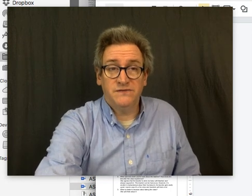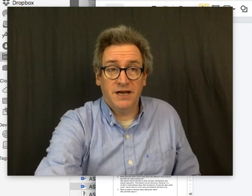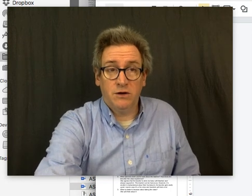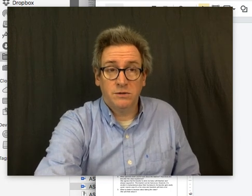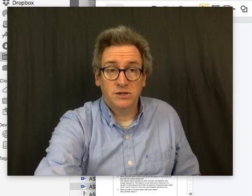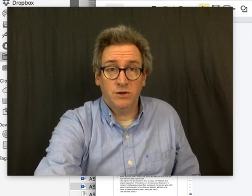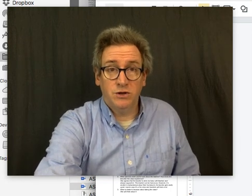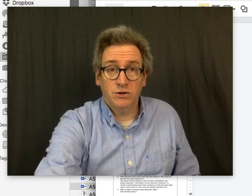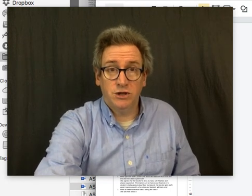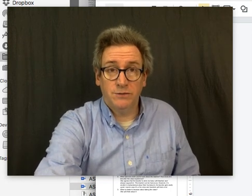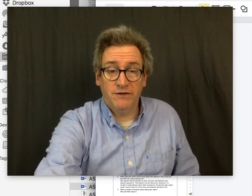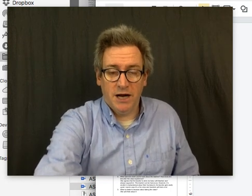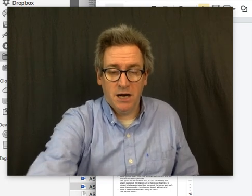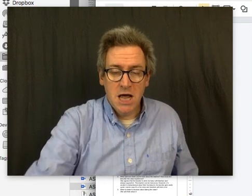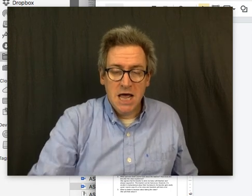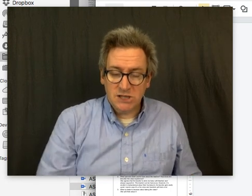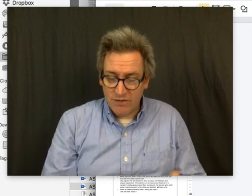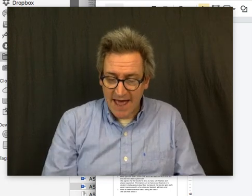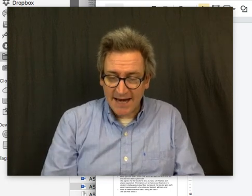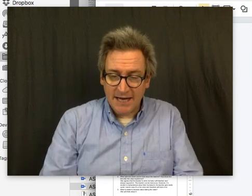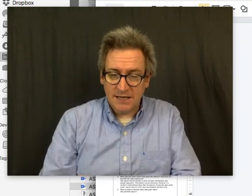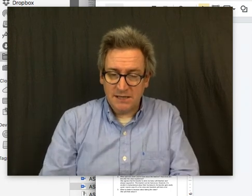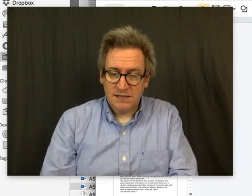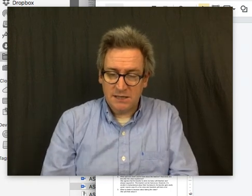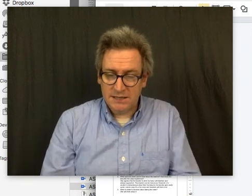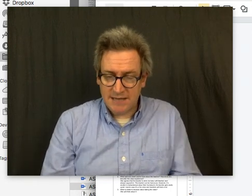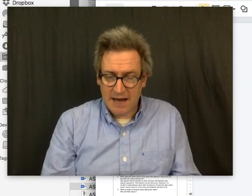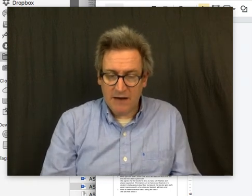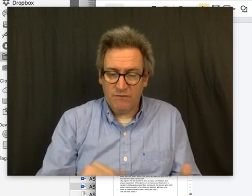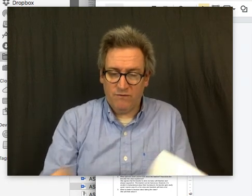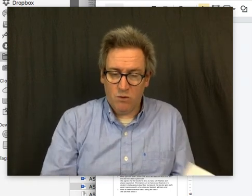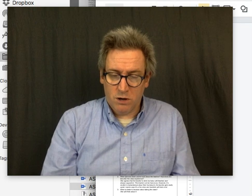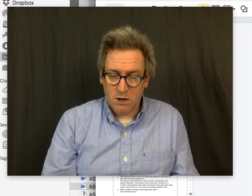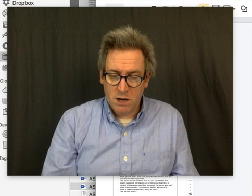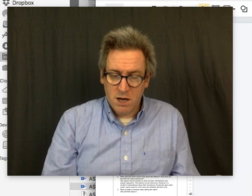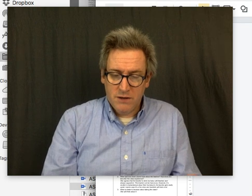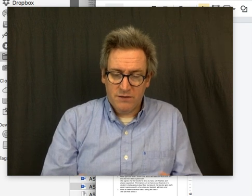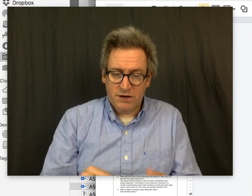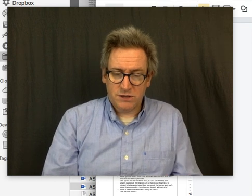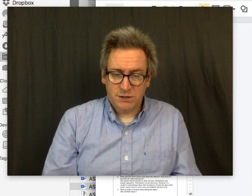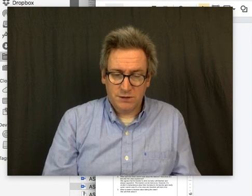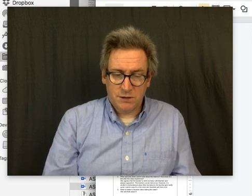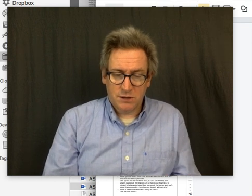in this video, so you should be fine. So that is 10-4.